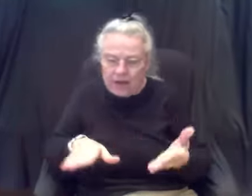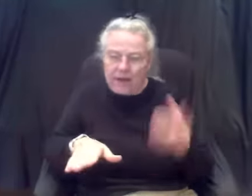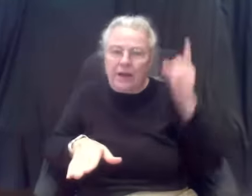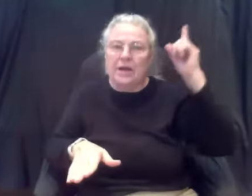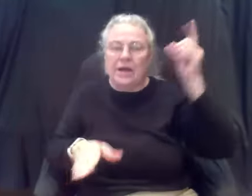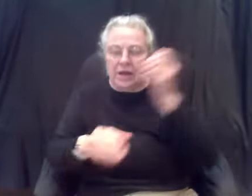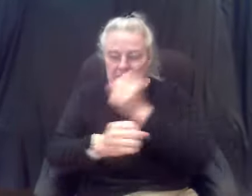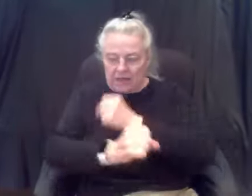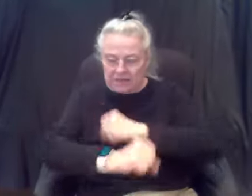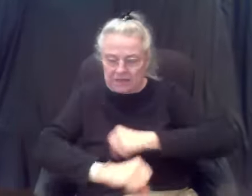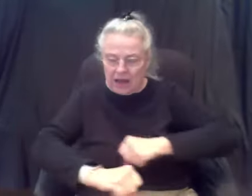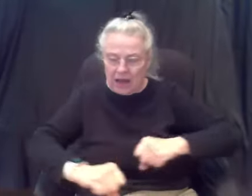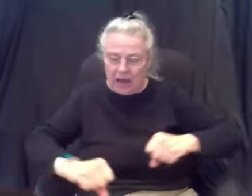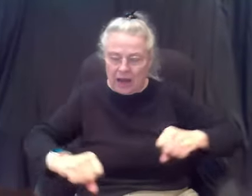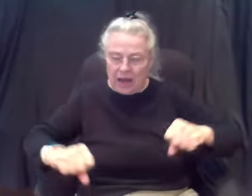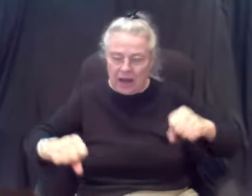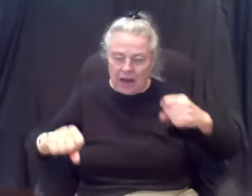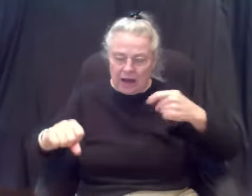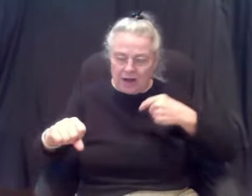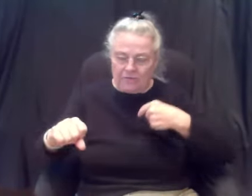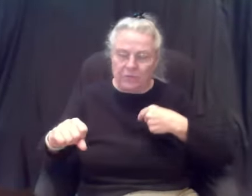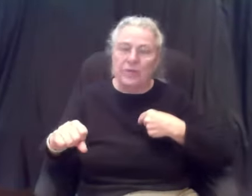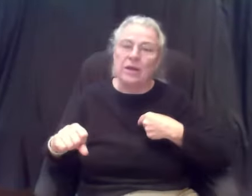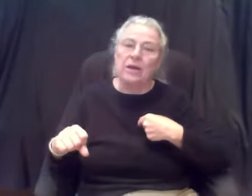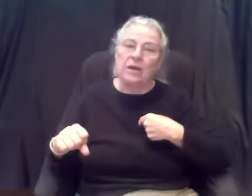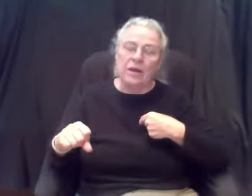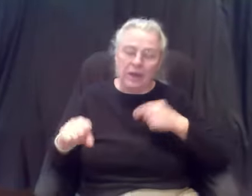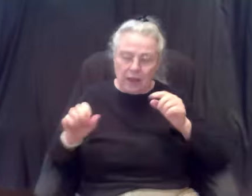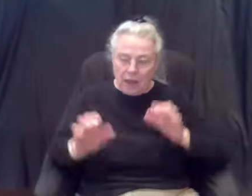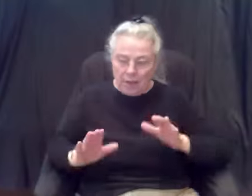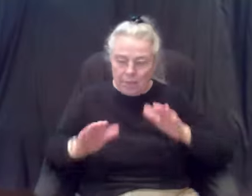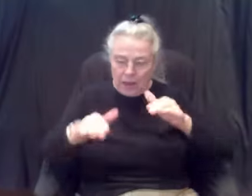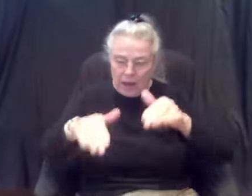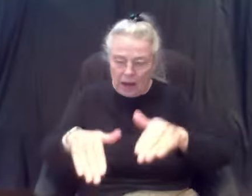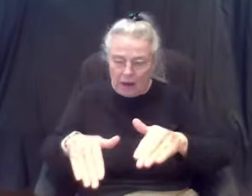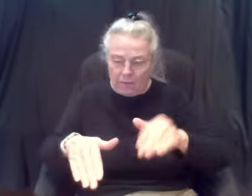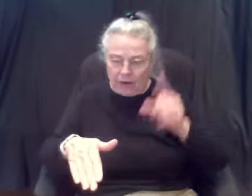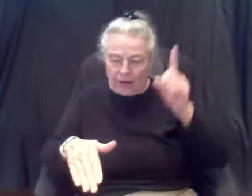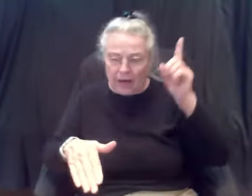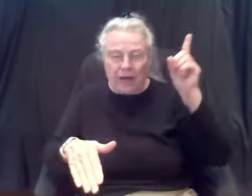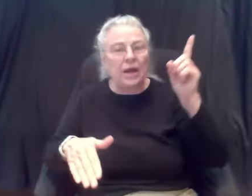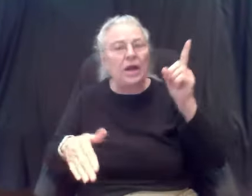Dying, he saved me. Buried, he